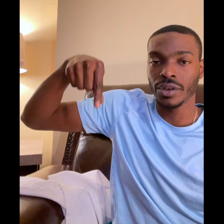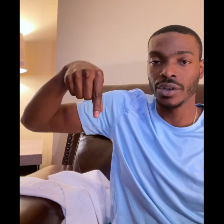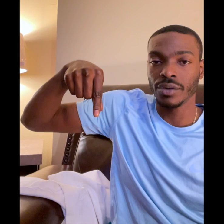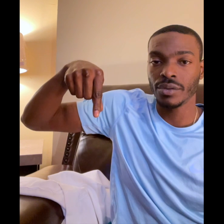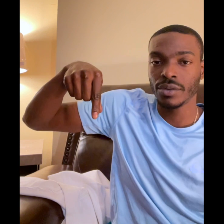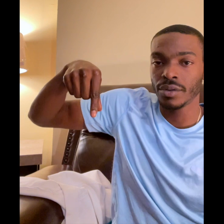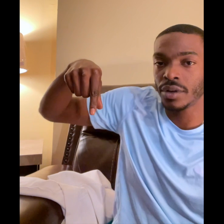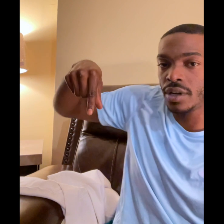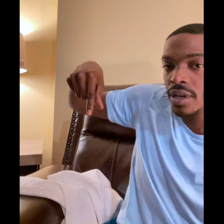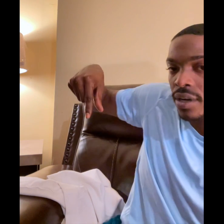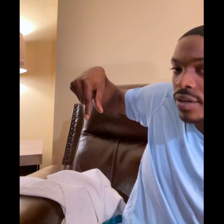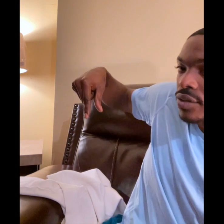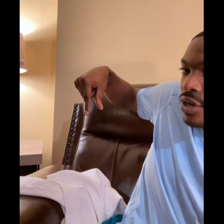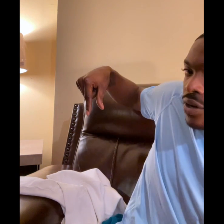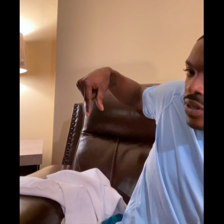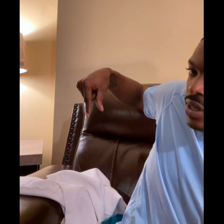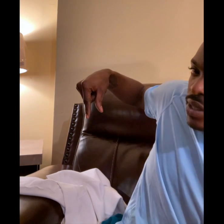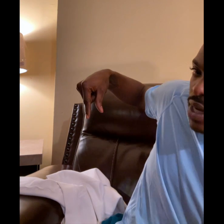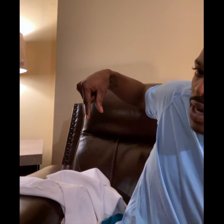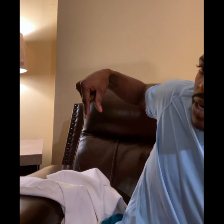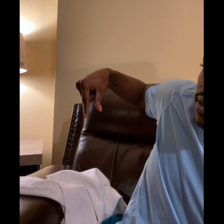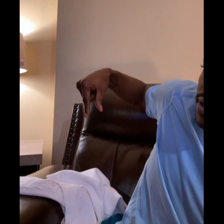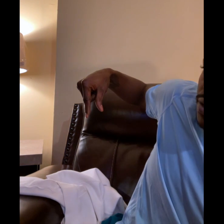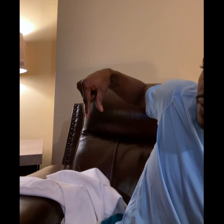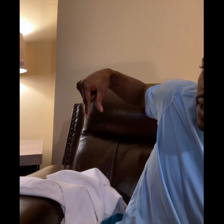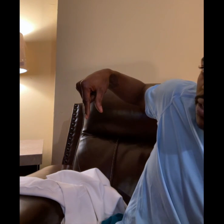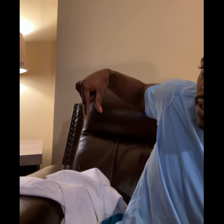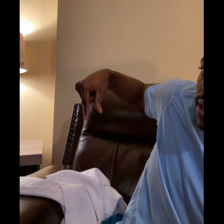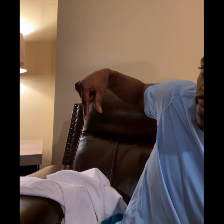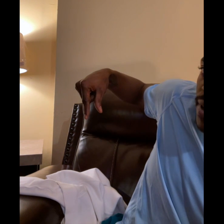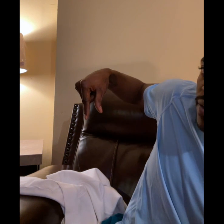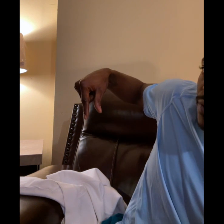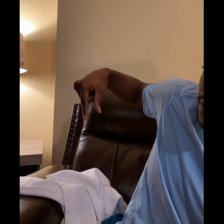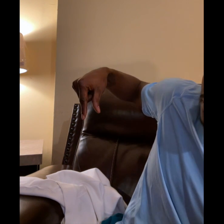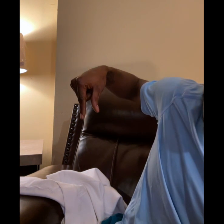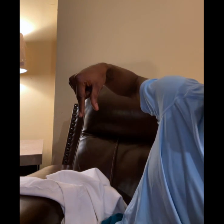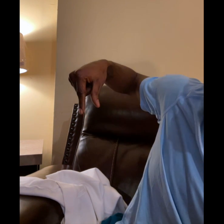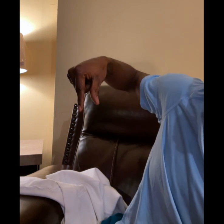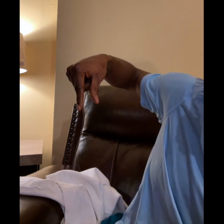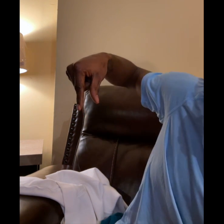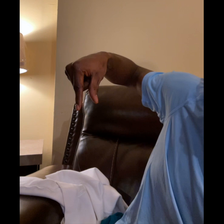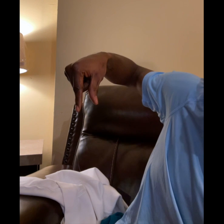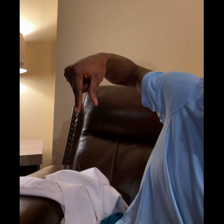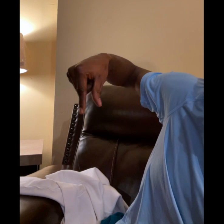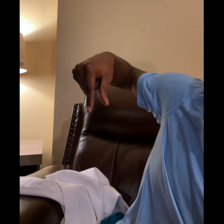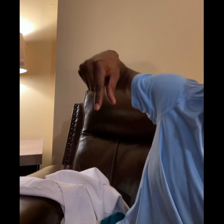Q. And now I'll turn it to the side as you guys can get a better view.